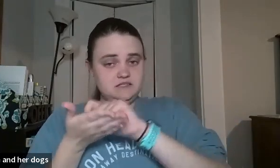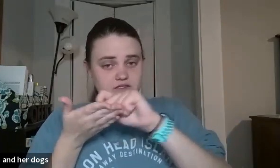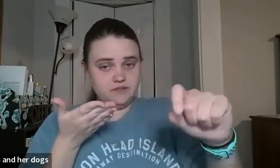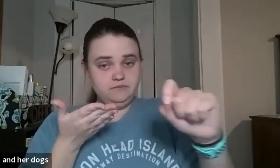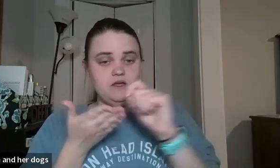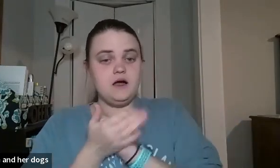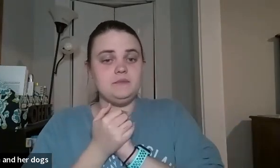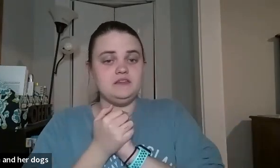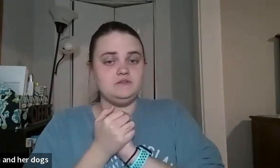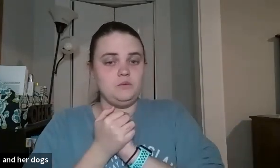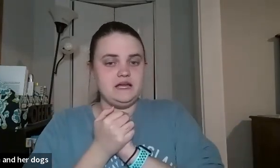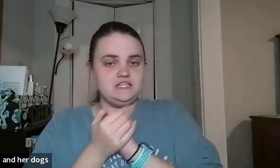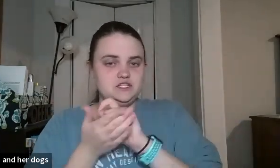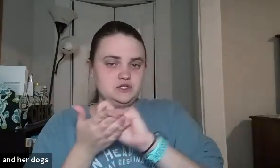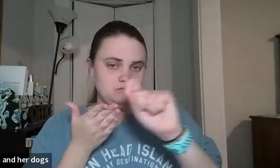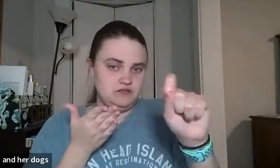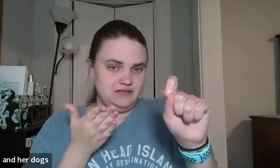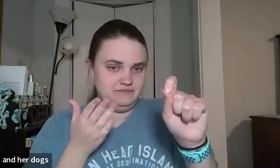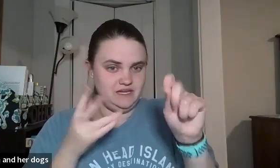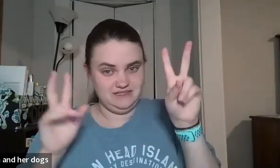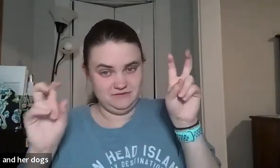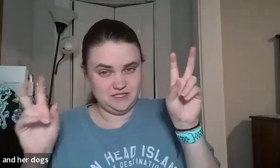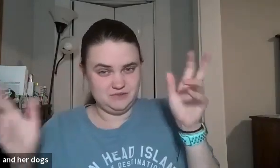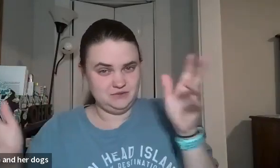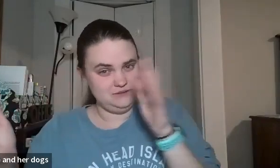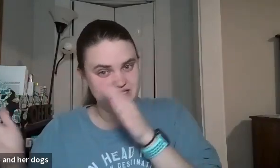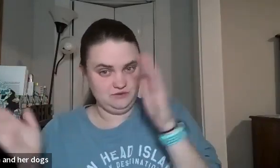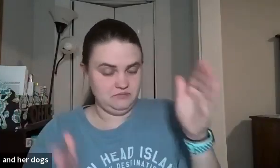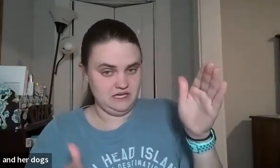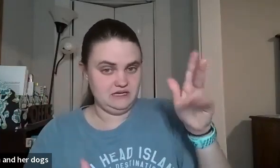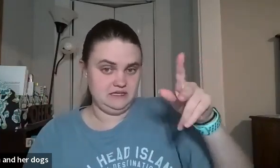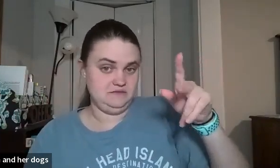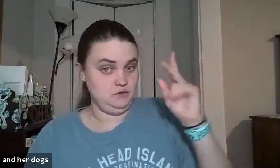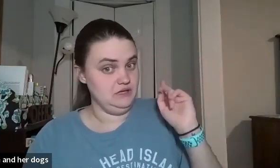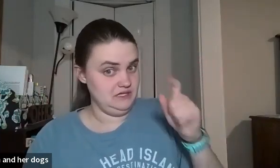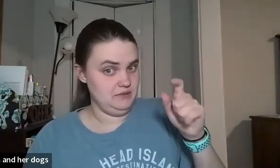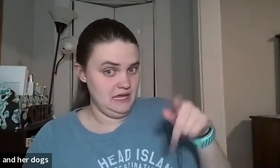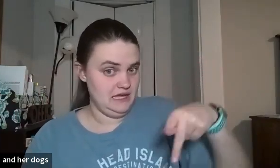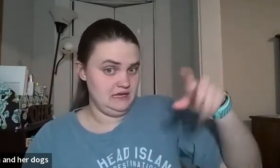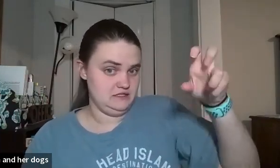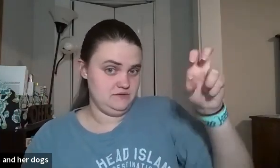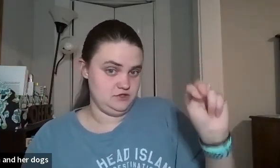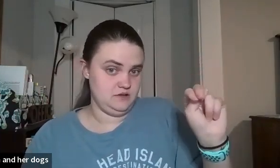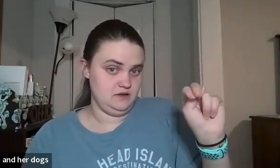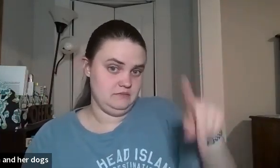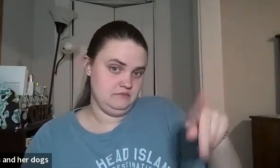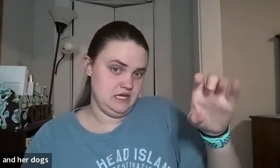Excuse me. The way to really make a difference between pencil and pen is if you need a pen is finger spelling,